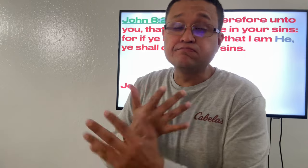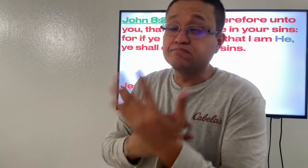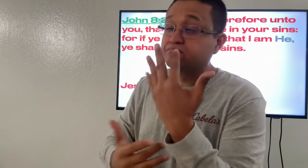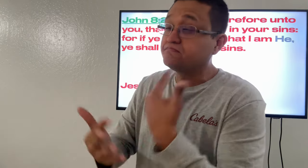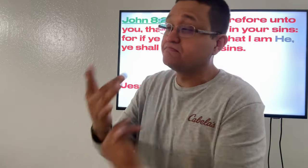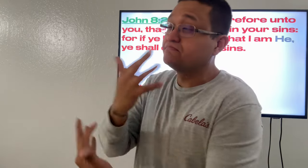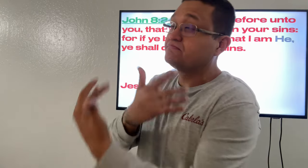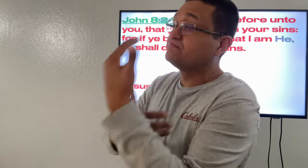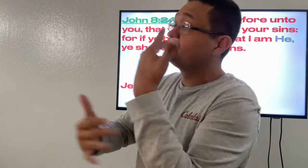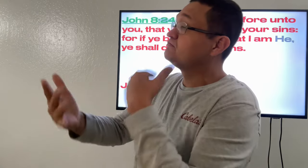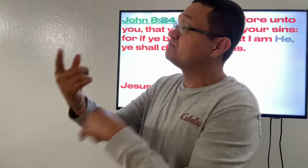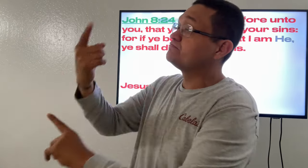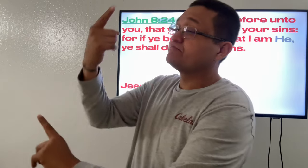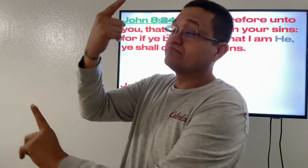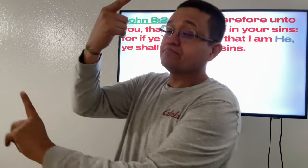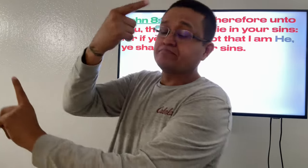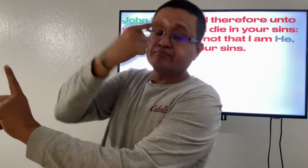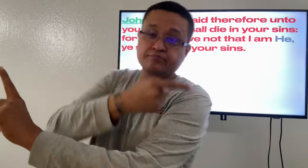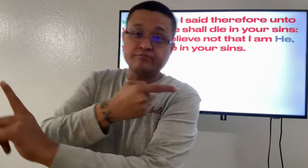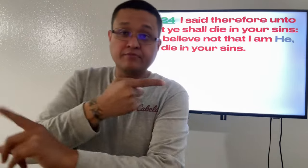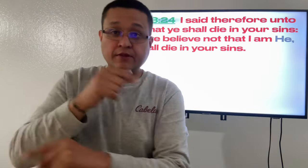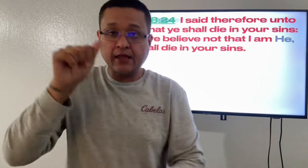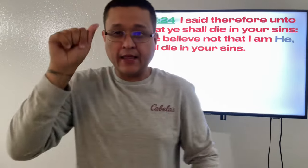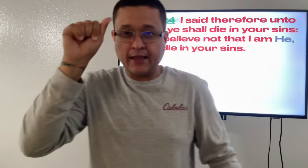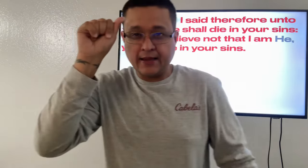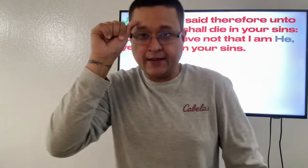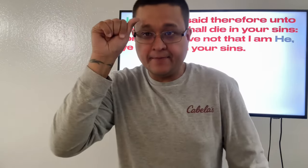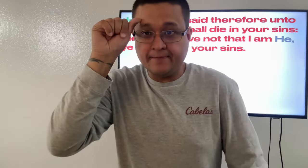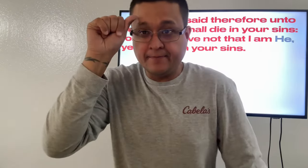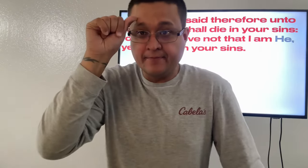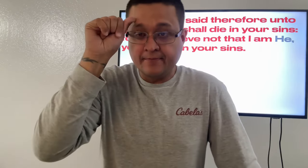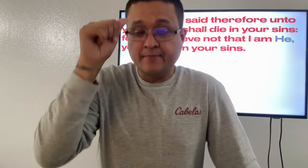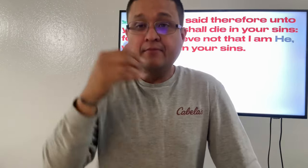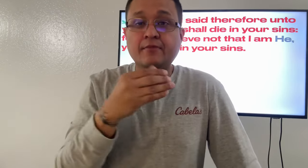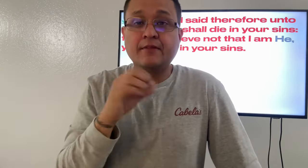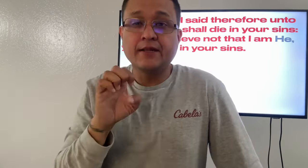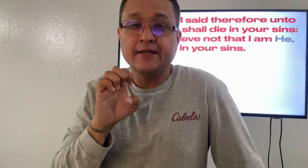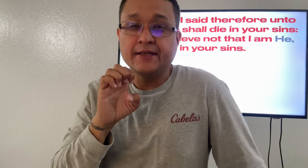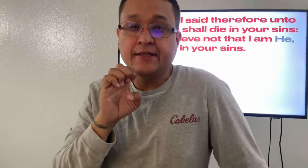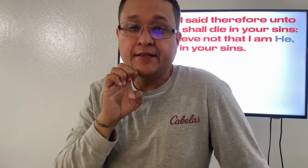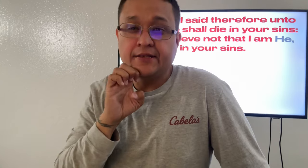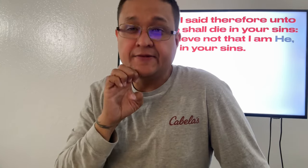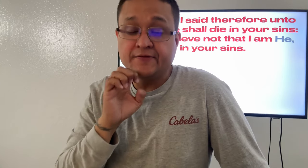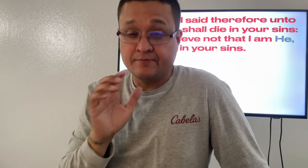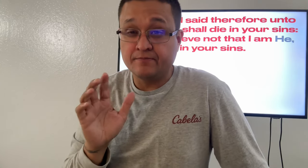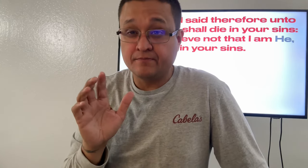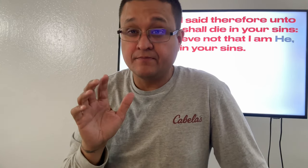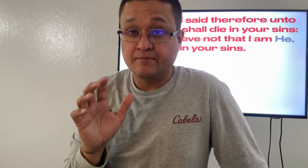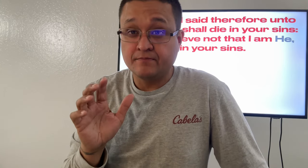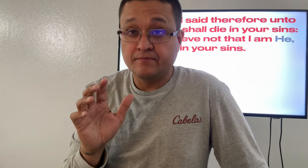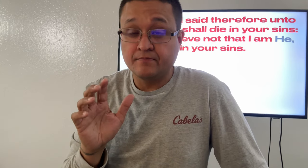And that started many, many, many, many, many, many, many years ago. All the way back to Adam and Eve.